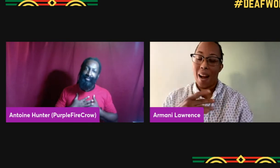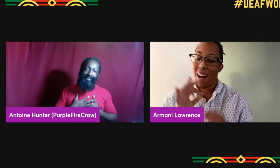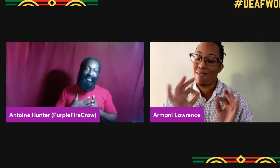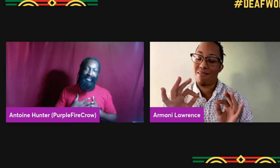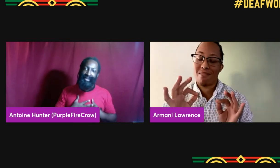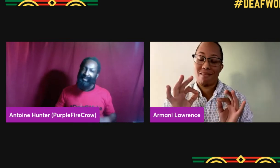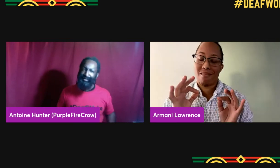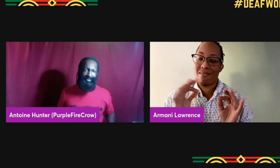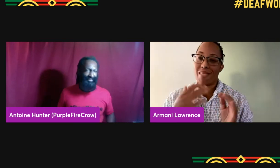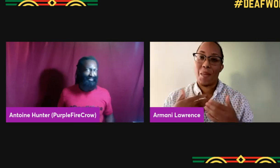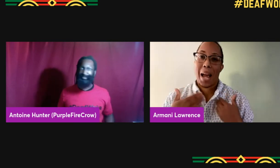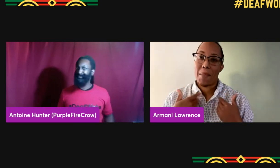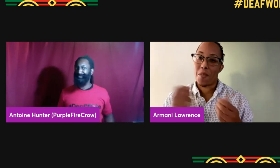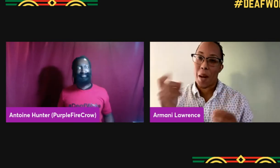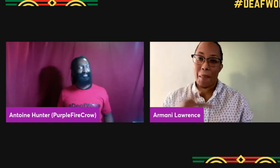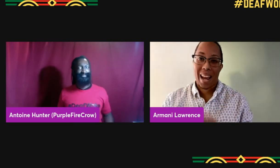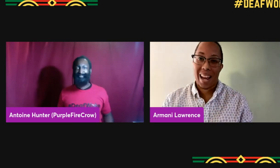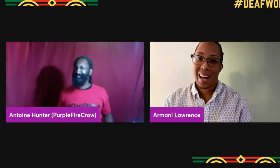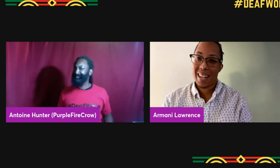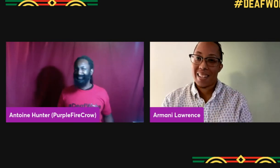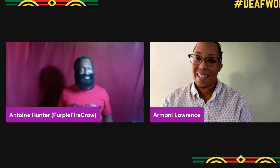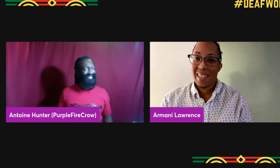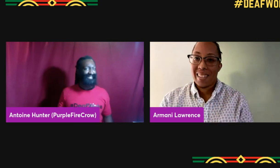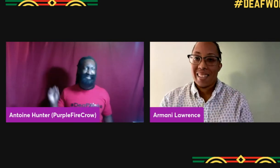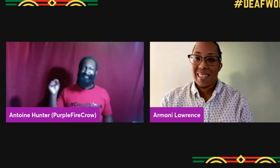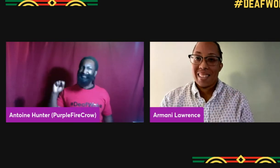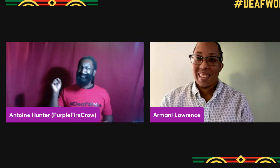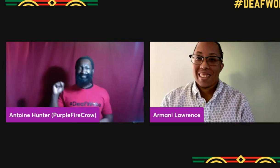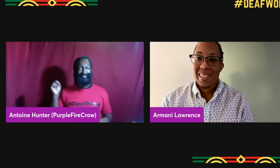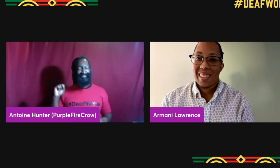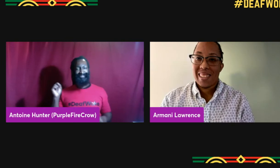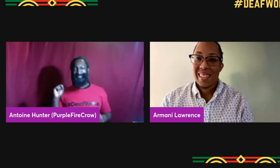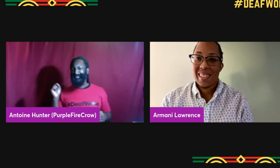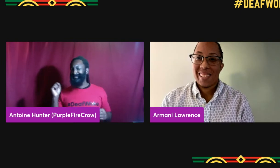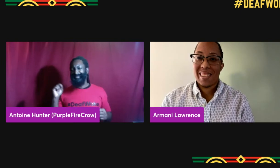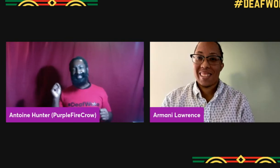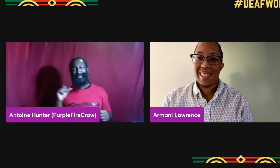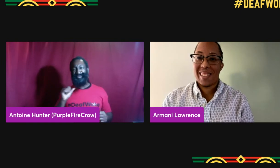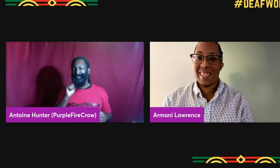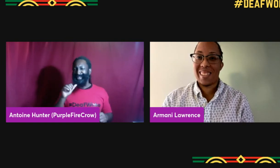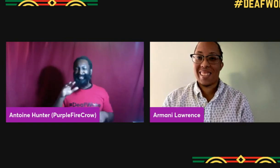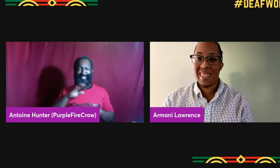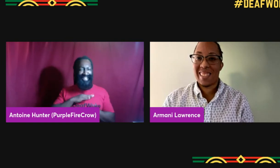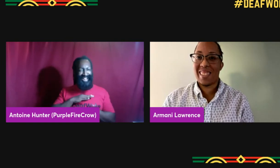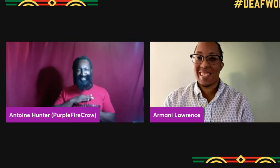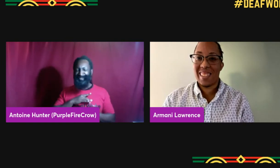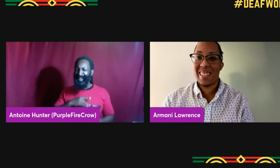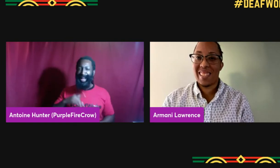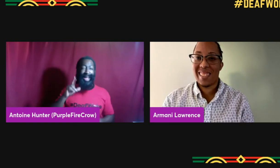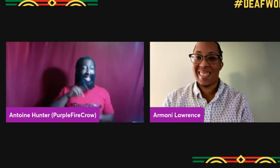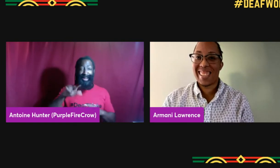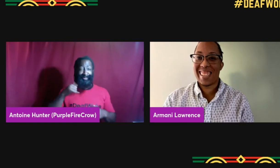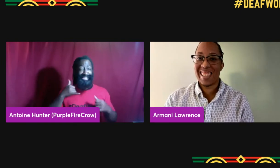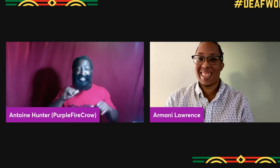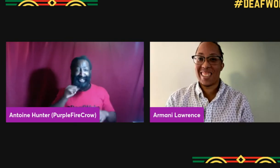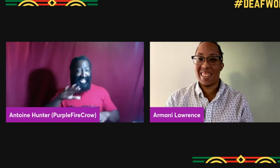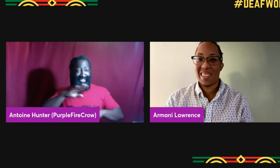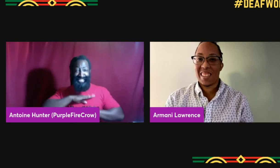Appreciate it. Thank you. Thank you for asking me to come back. And I was so happy to be back. Thank you. Yes.